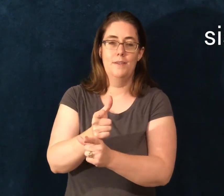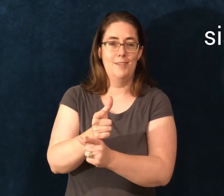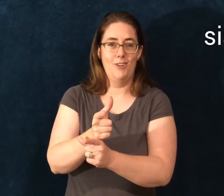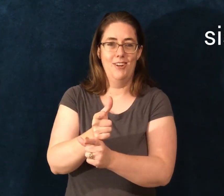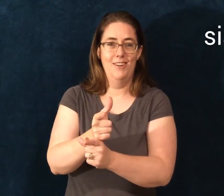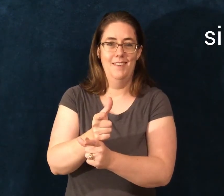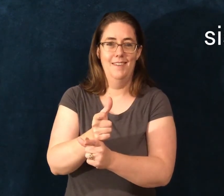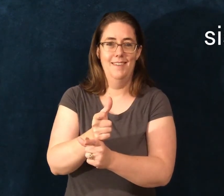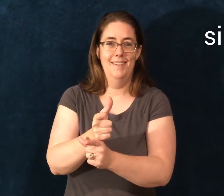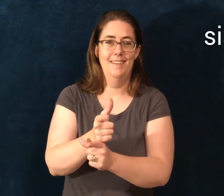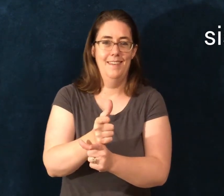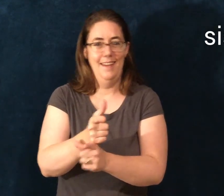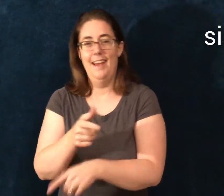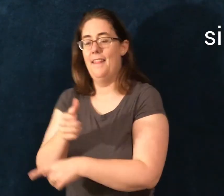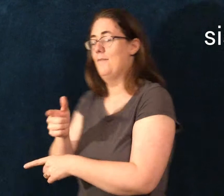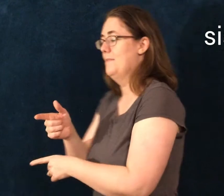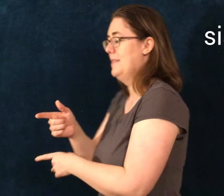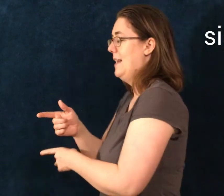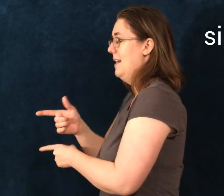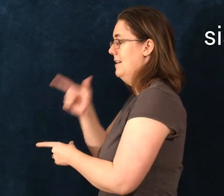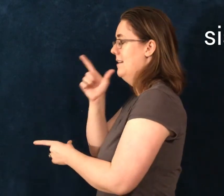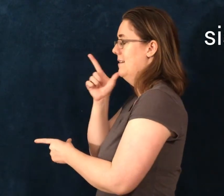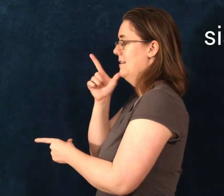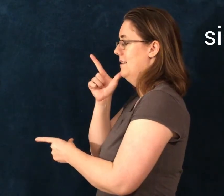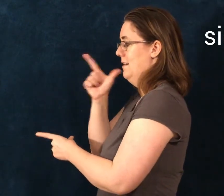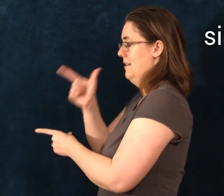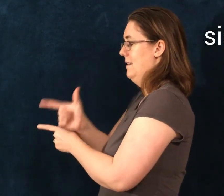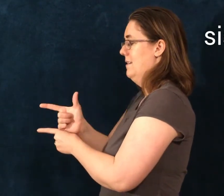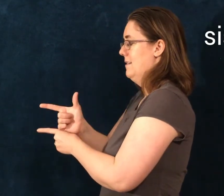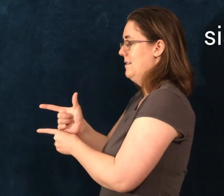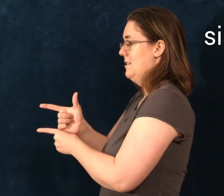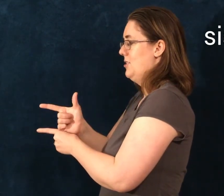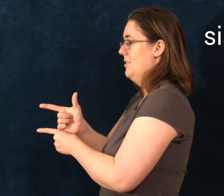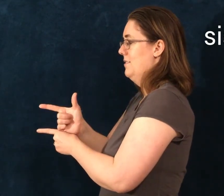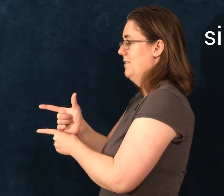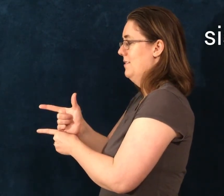Sister. And then from the side, sister.